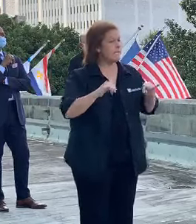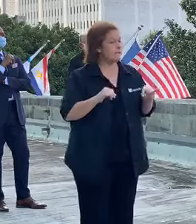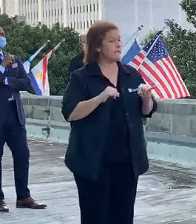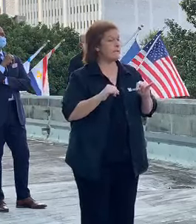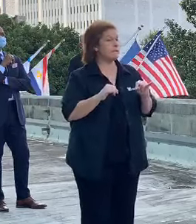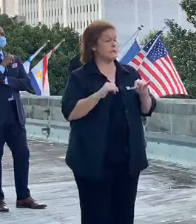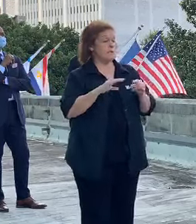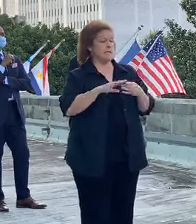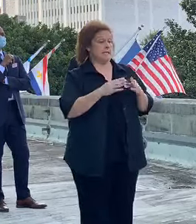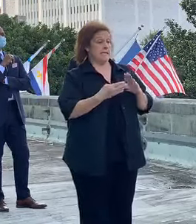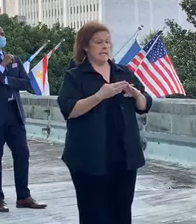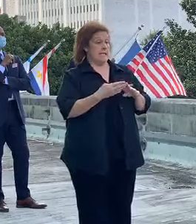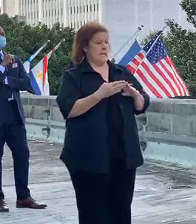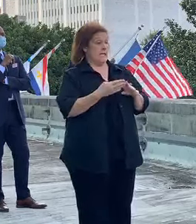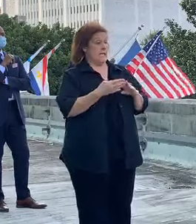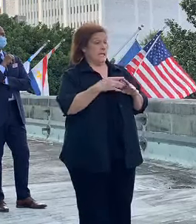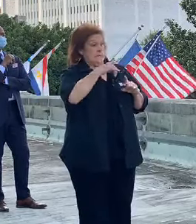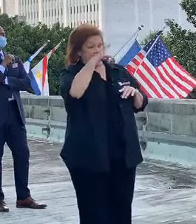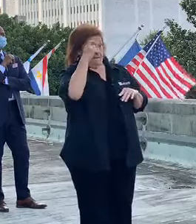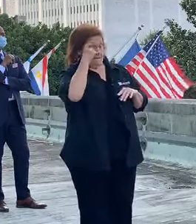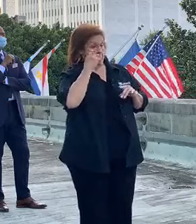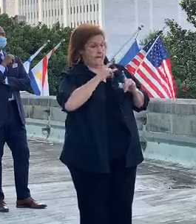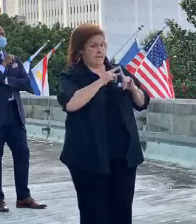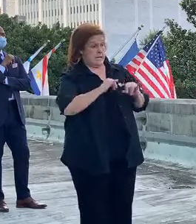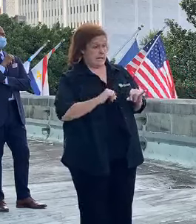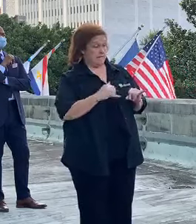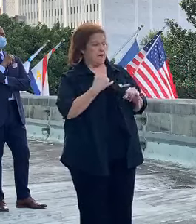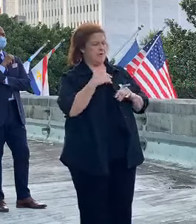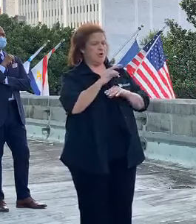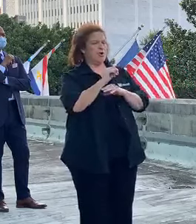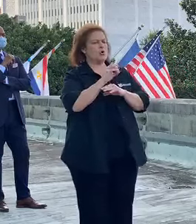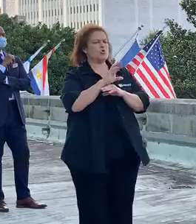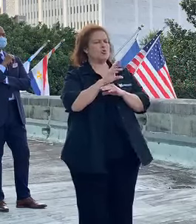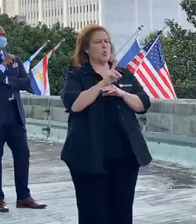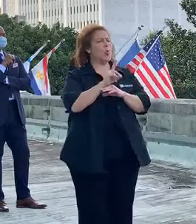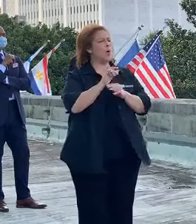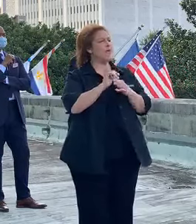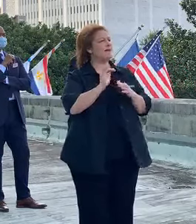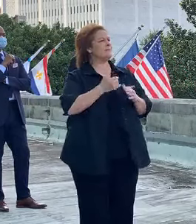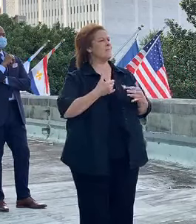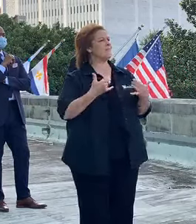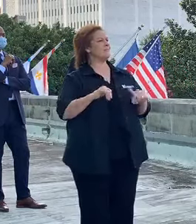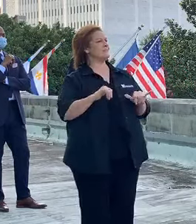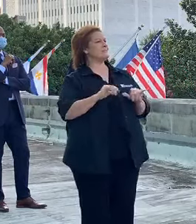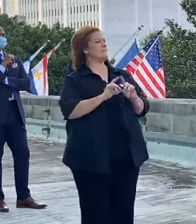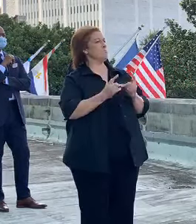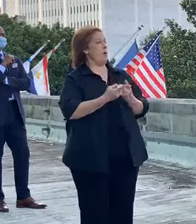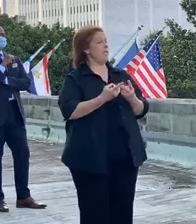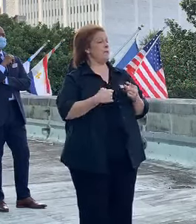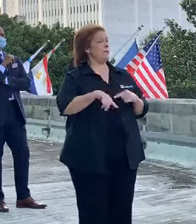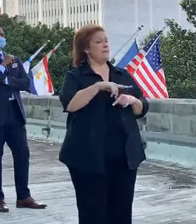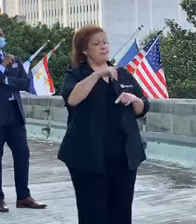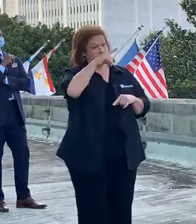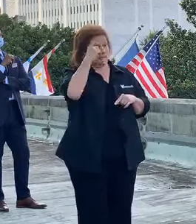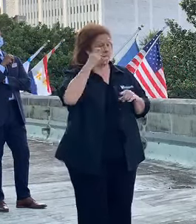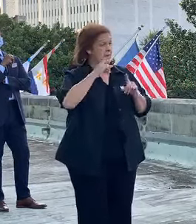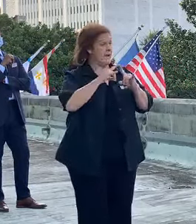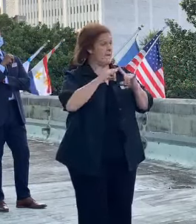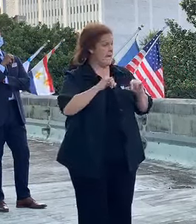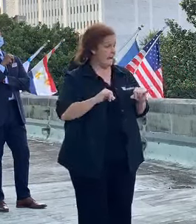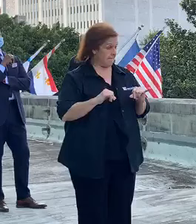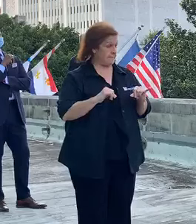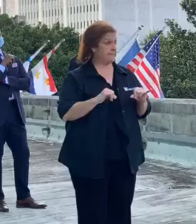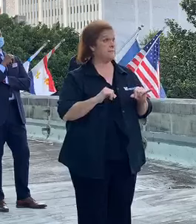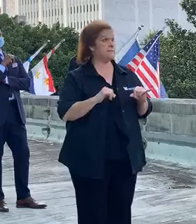so what the city runs, is we have NORD, that is our recreation department. Now, summer camps